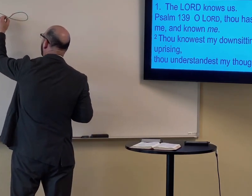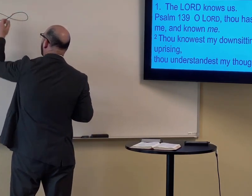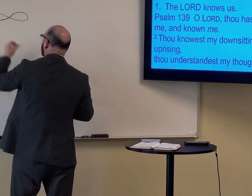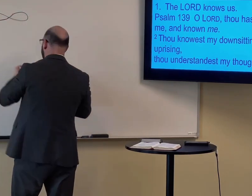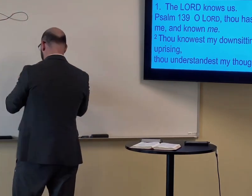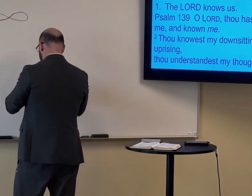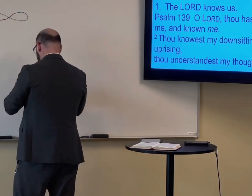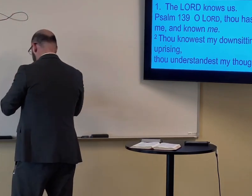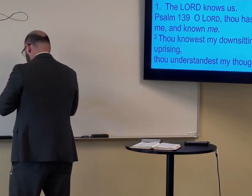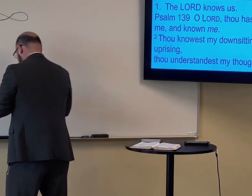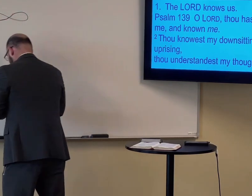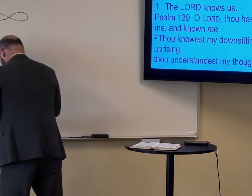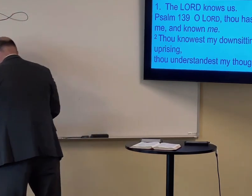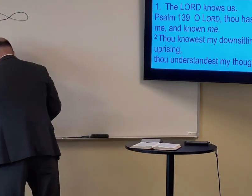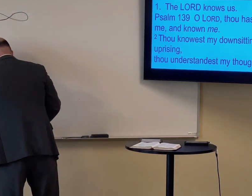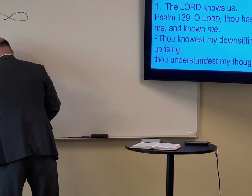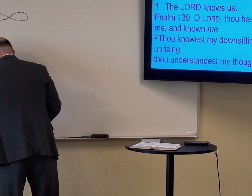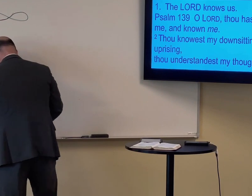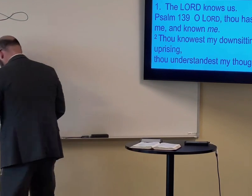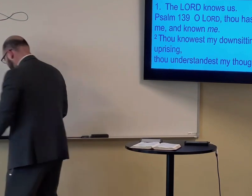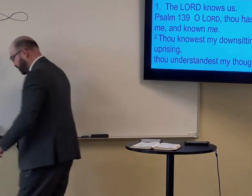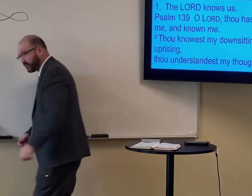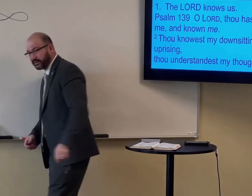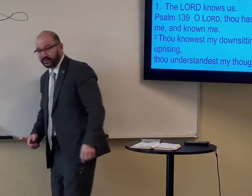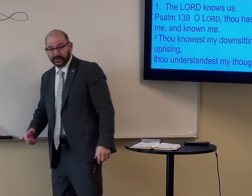Right. You know how to sign that, right?